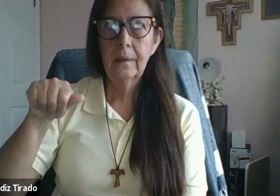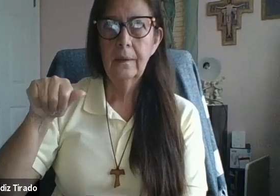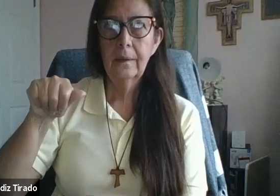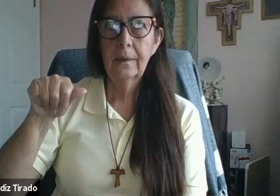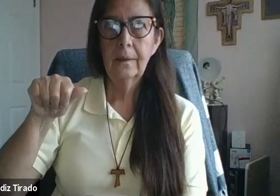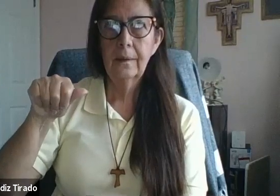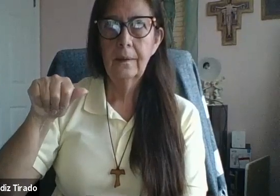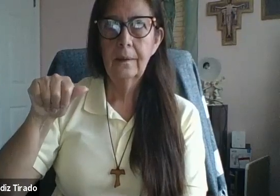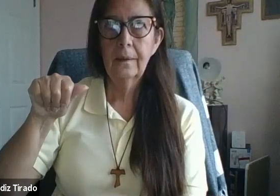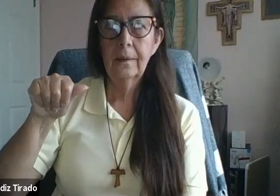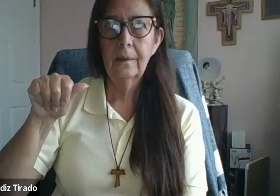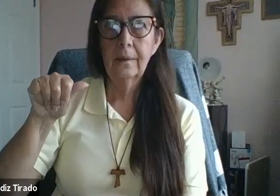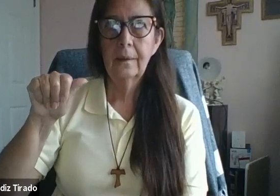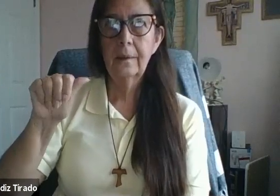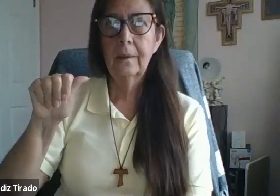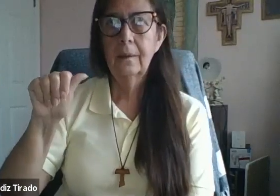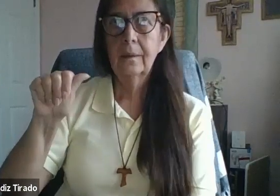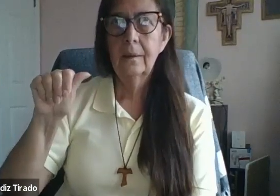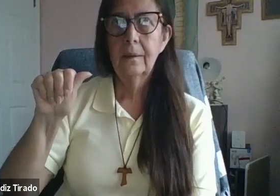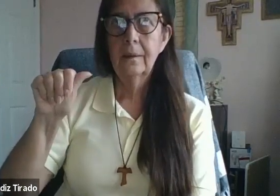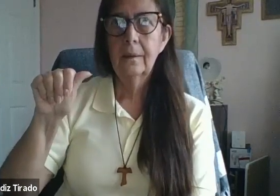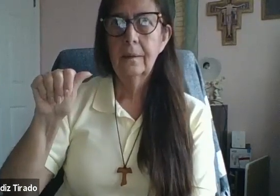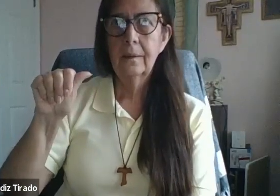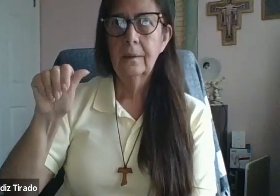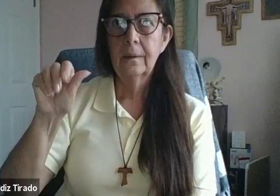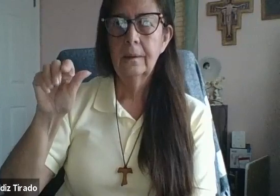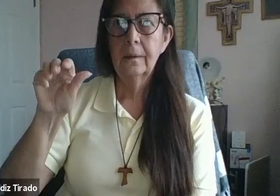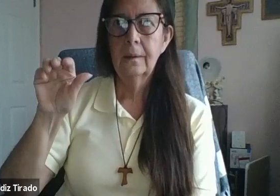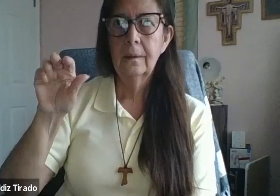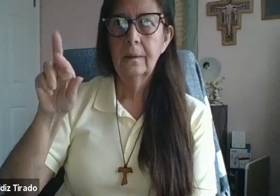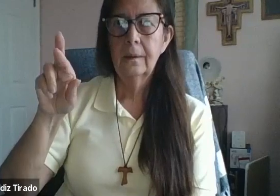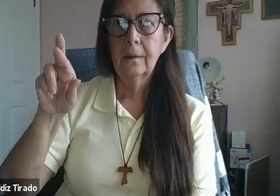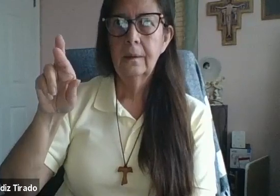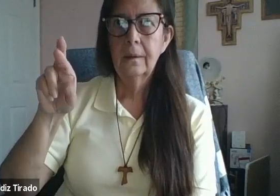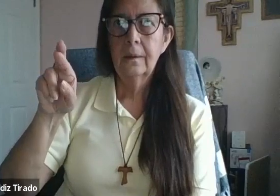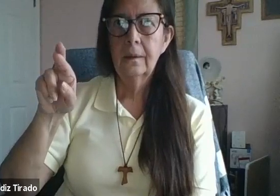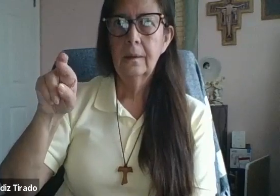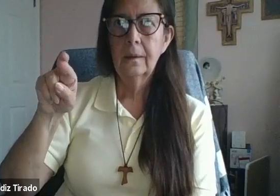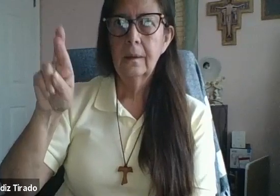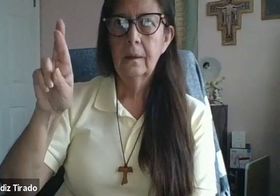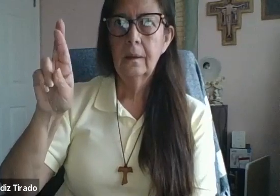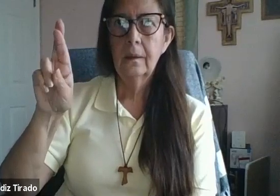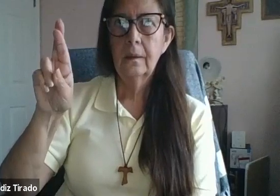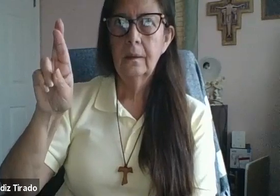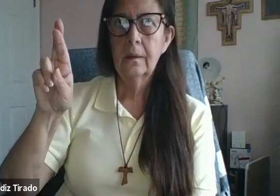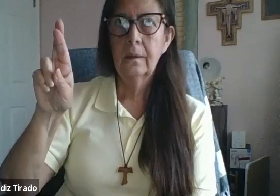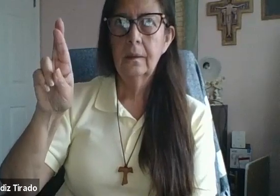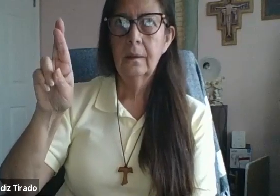Make sure your R, Maria, is pointing up at the ceiling, not out. Just make sure. There you go.